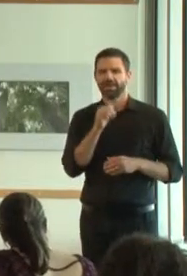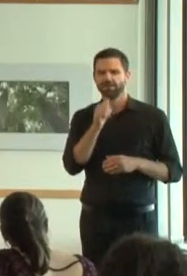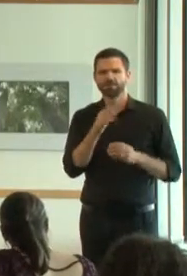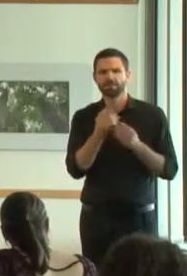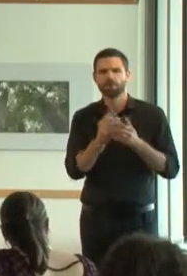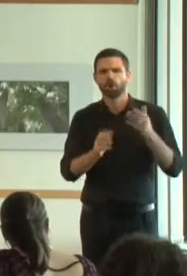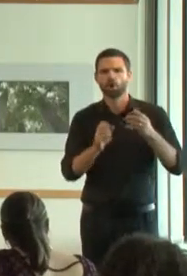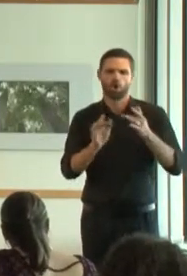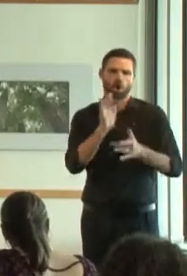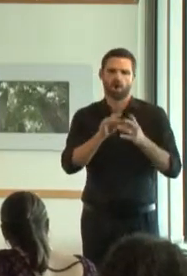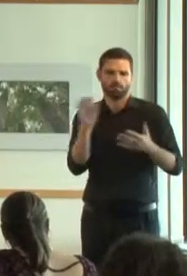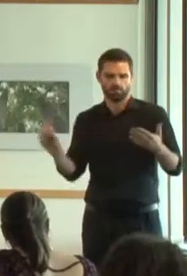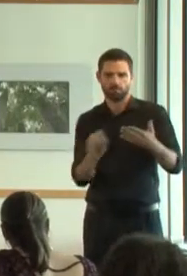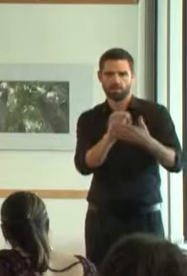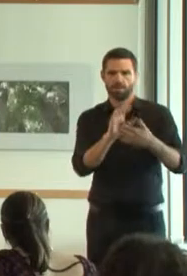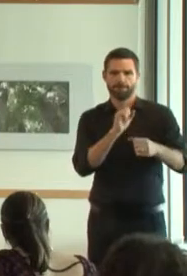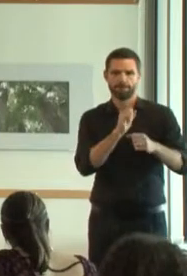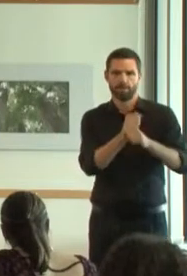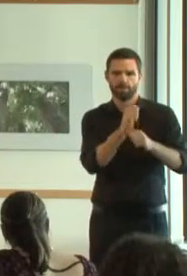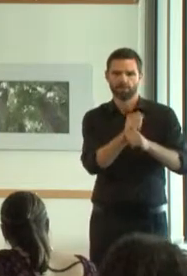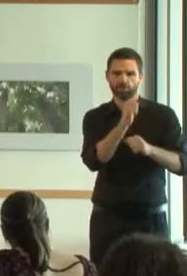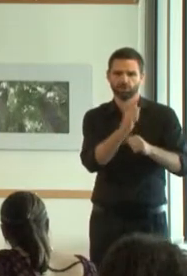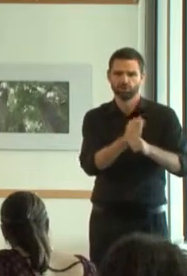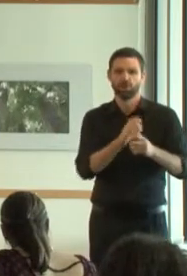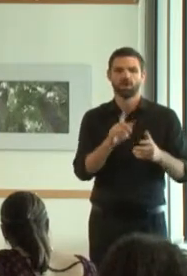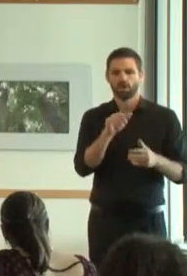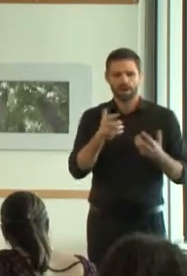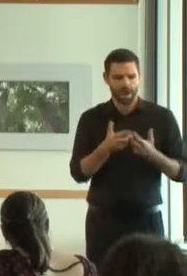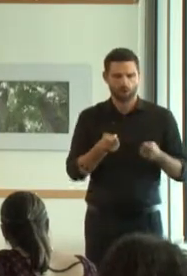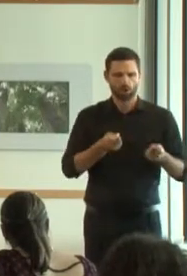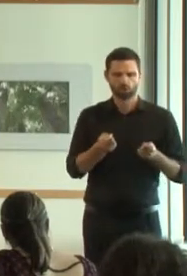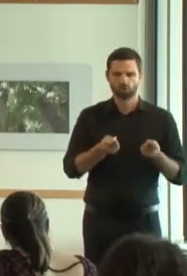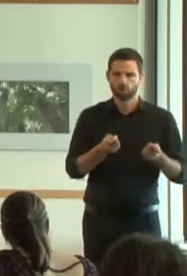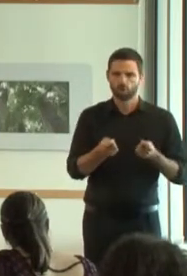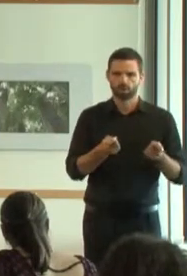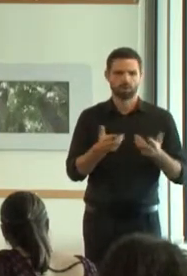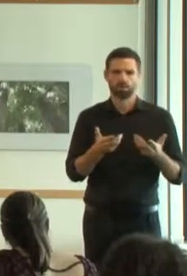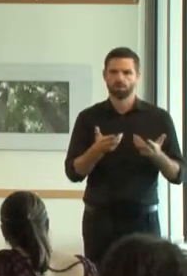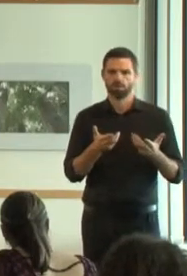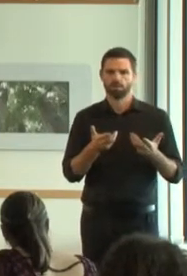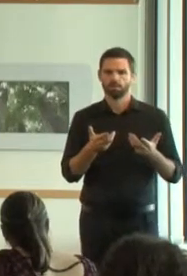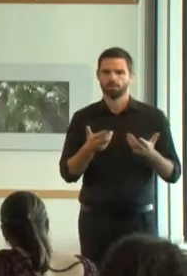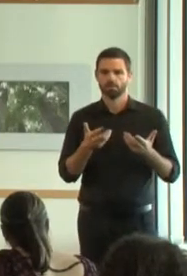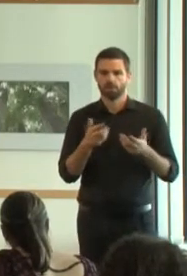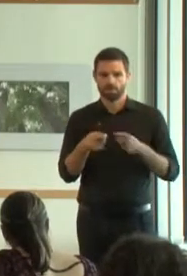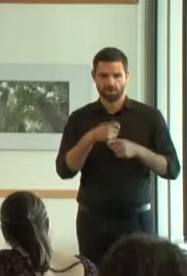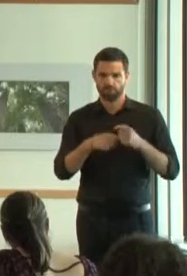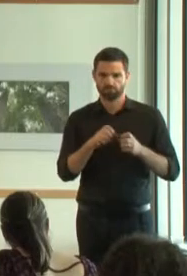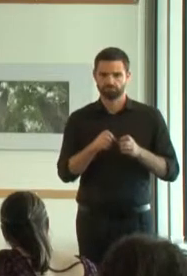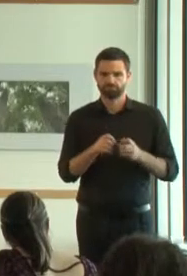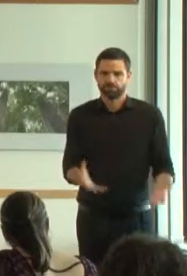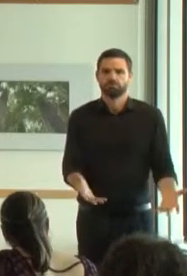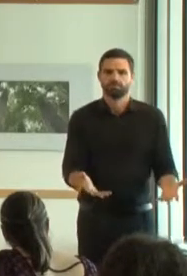the ability for somebody to control what happens to it and how it's reused and its context and provenance and everything else like that pretty much disappears on